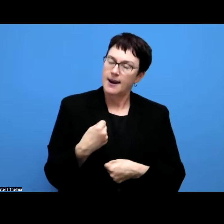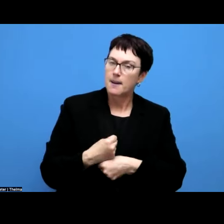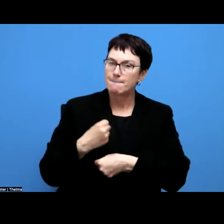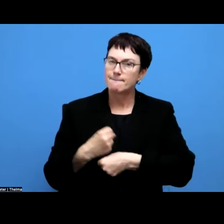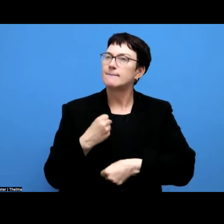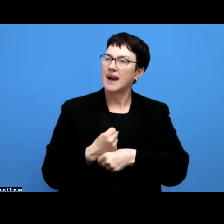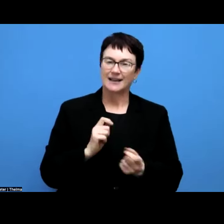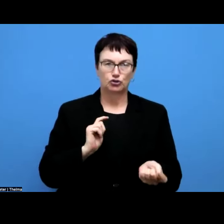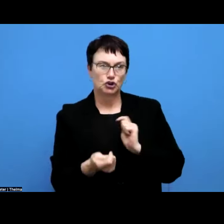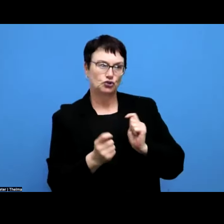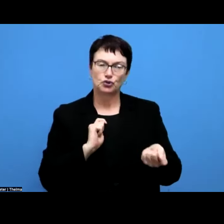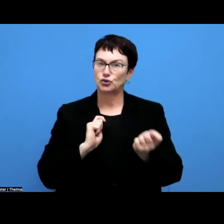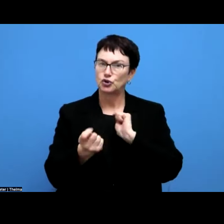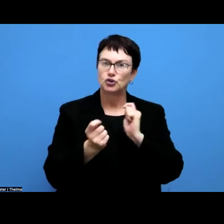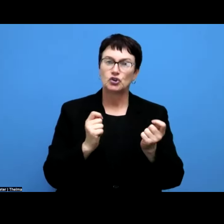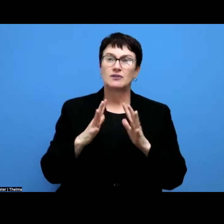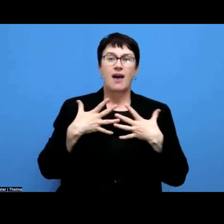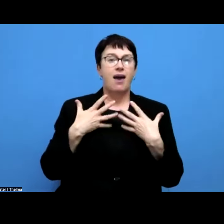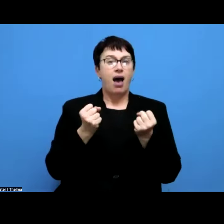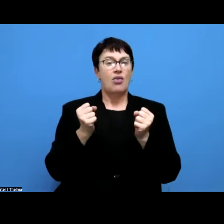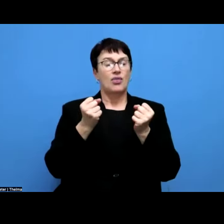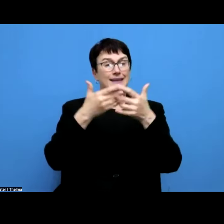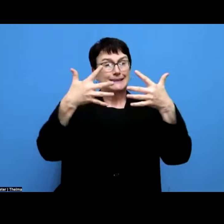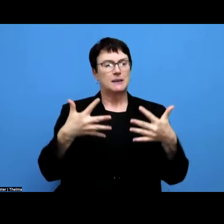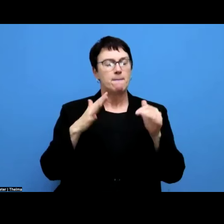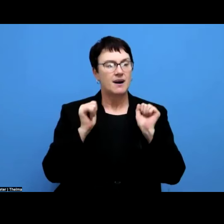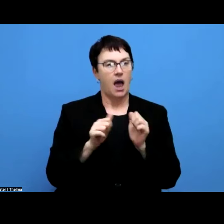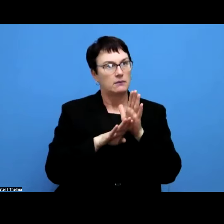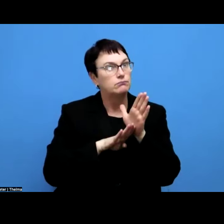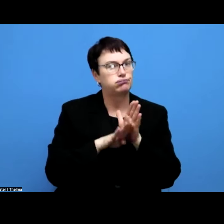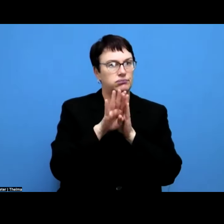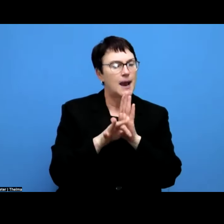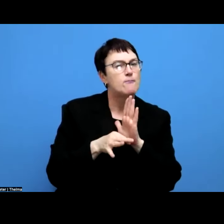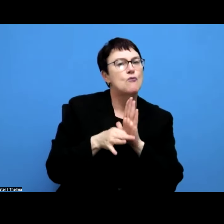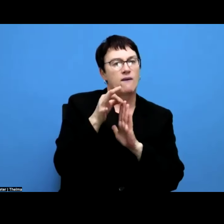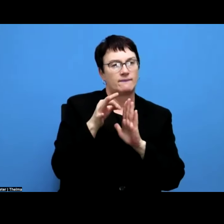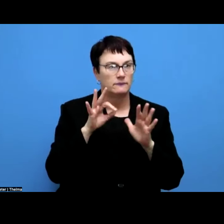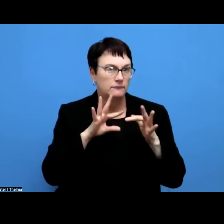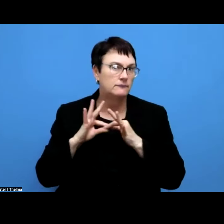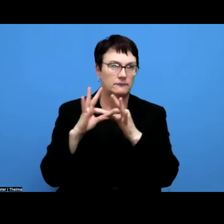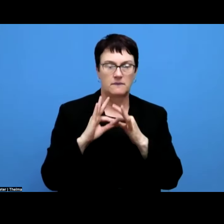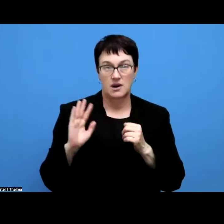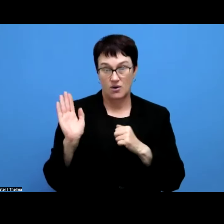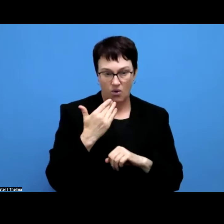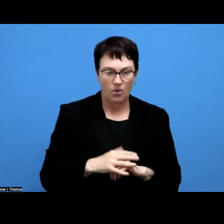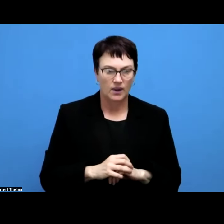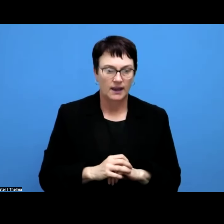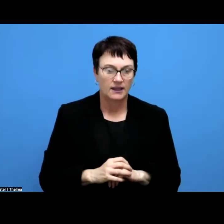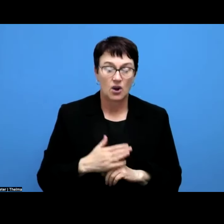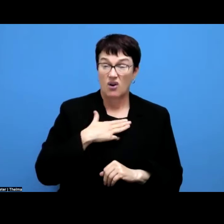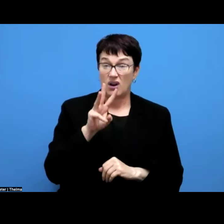and equitable health systems. WHO's new Disability Health Equity Network, already connecting